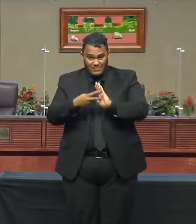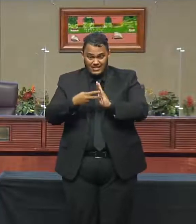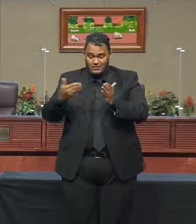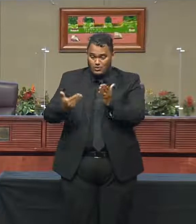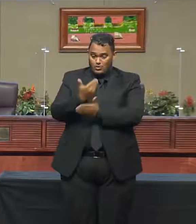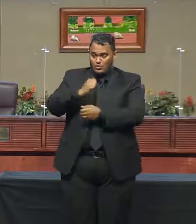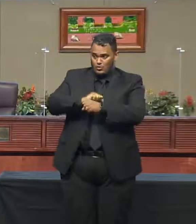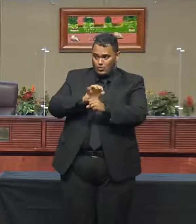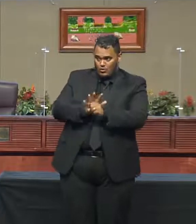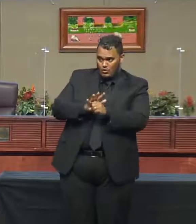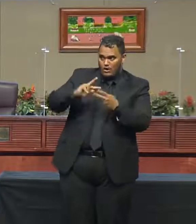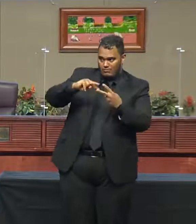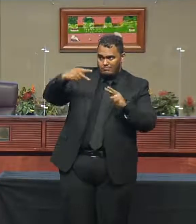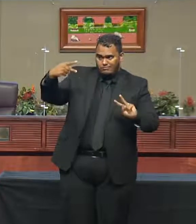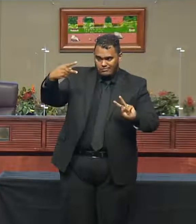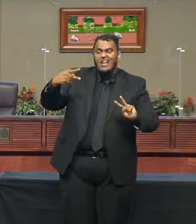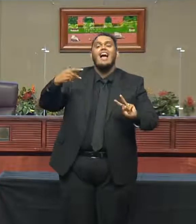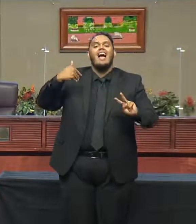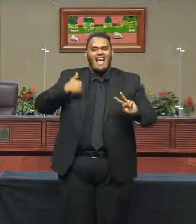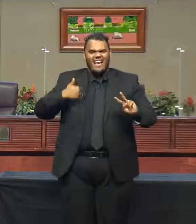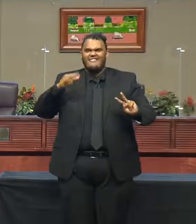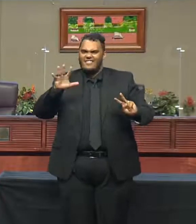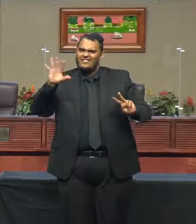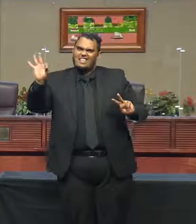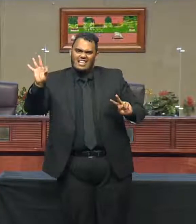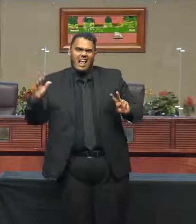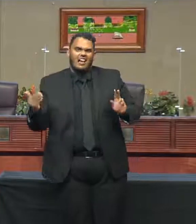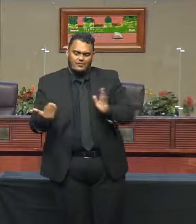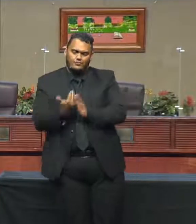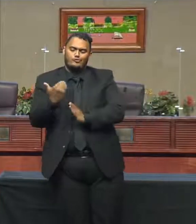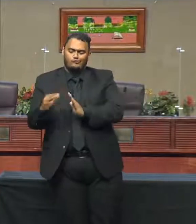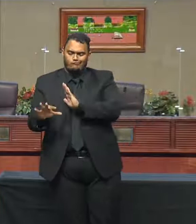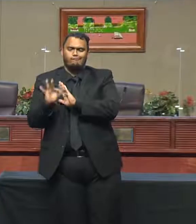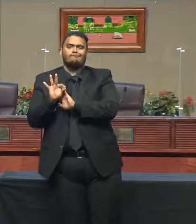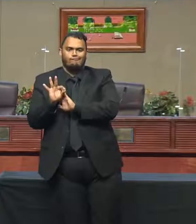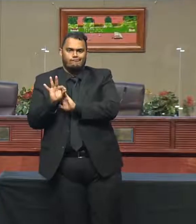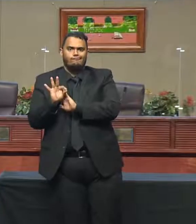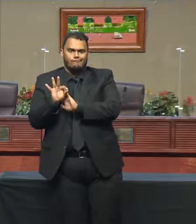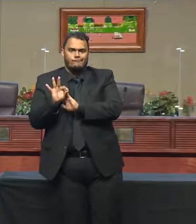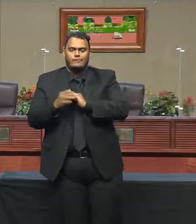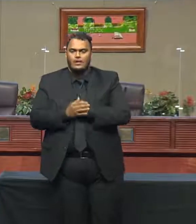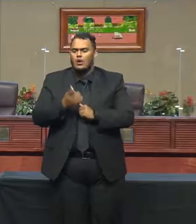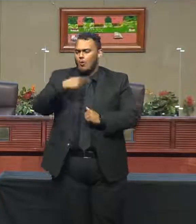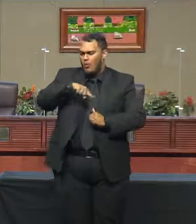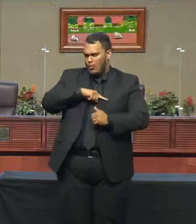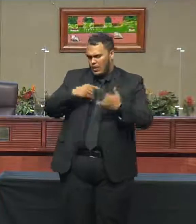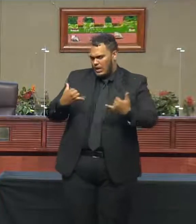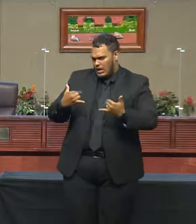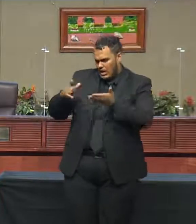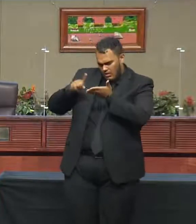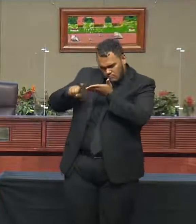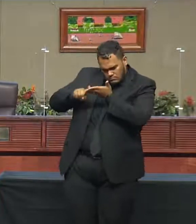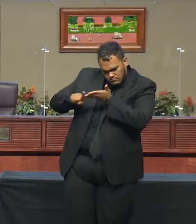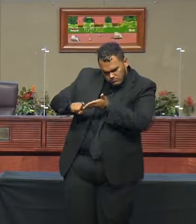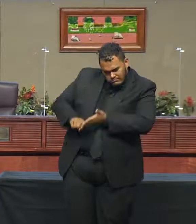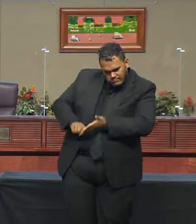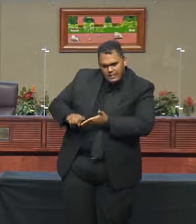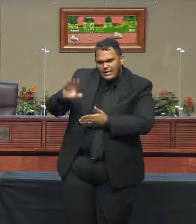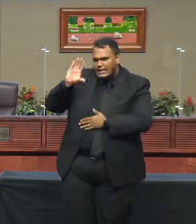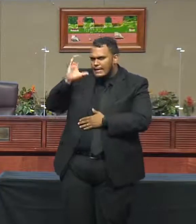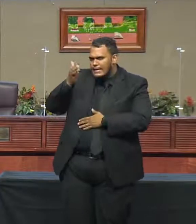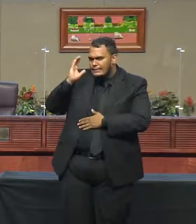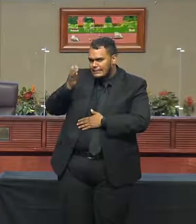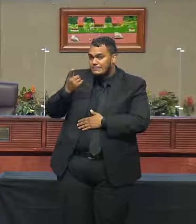reported to us. We are investigating. It looks like it was a data bench that was dropped over